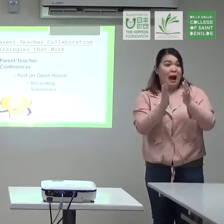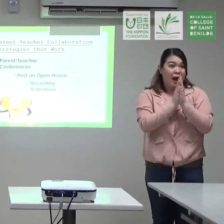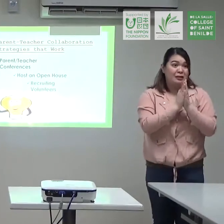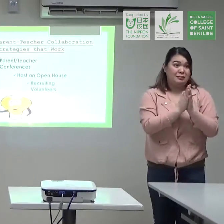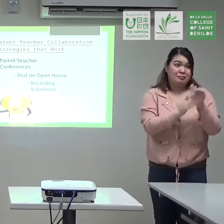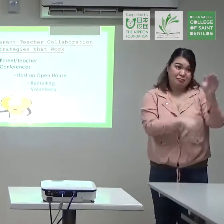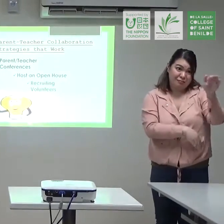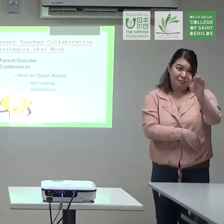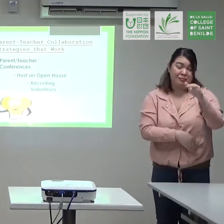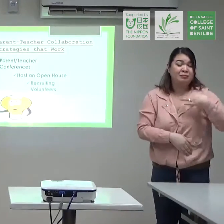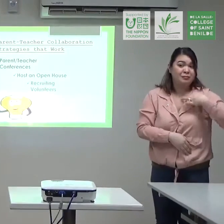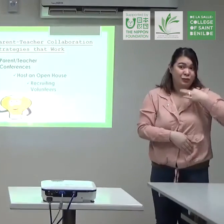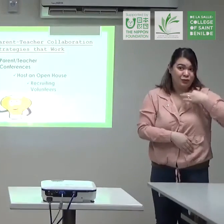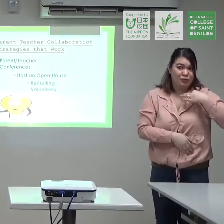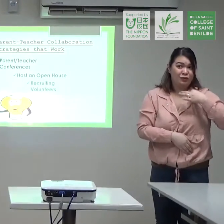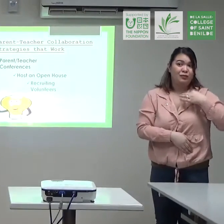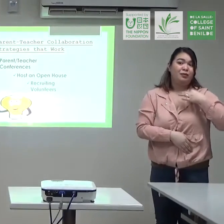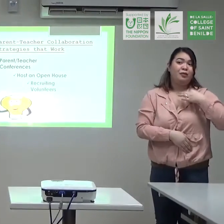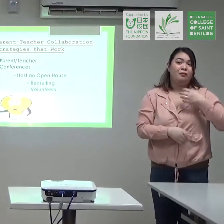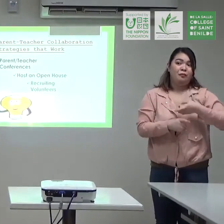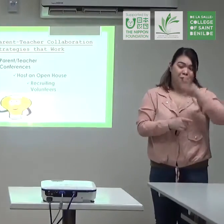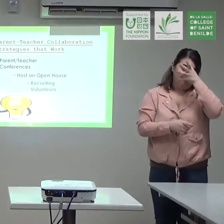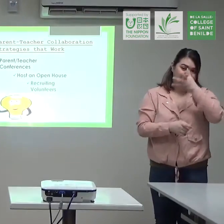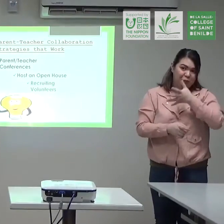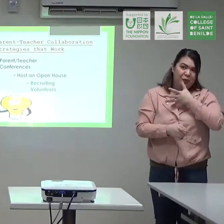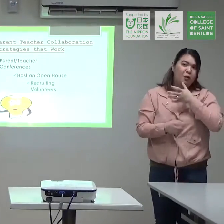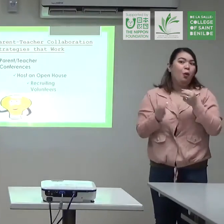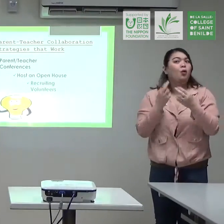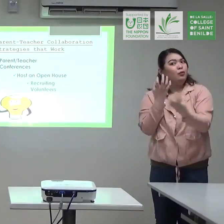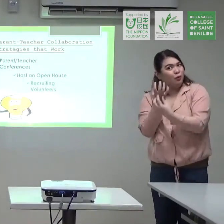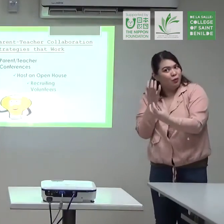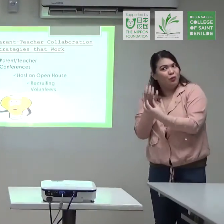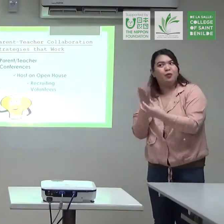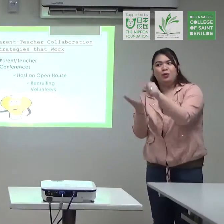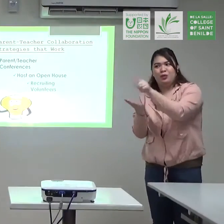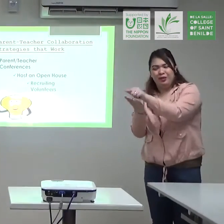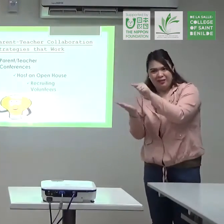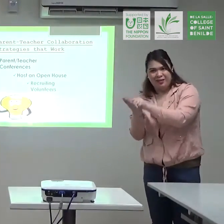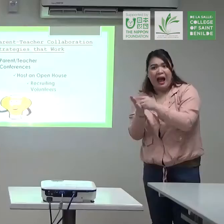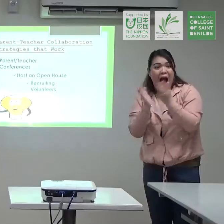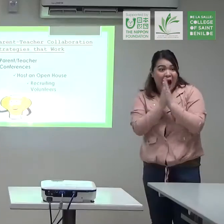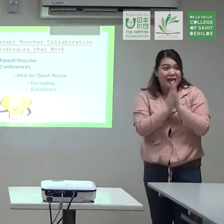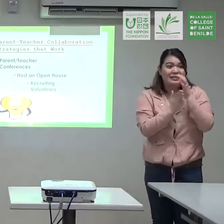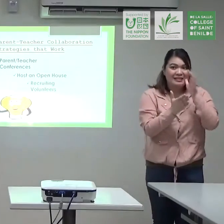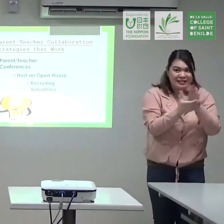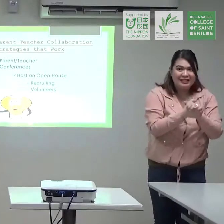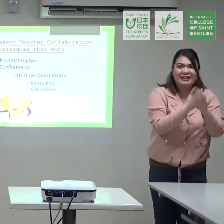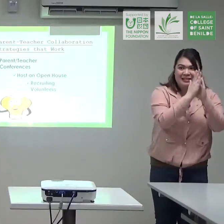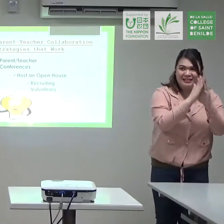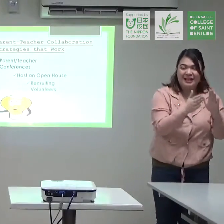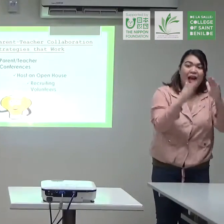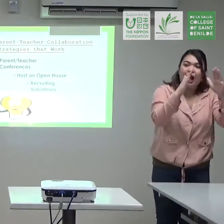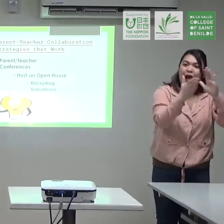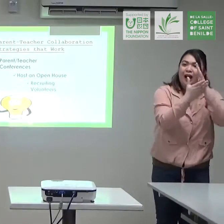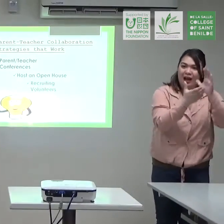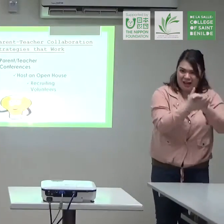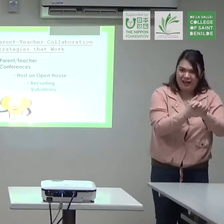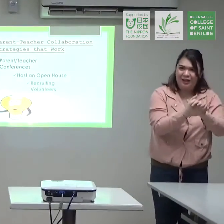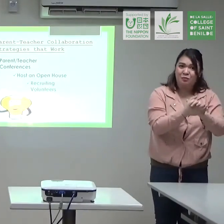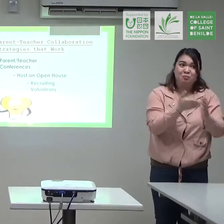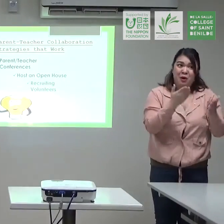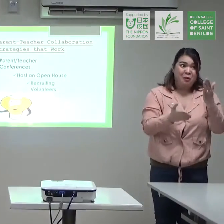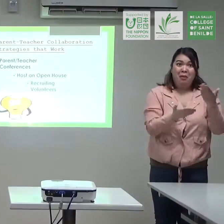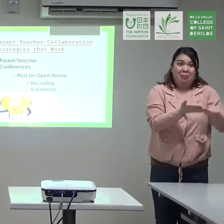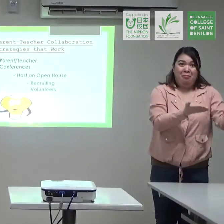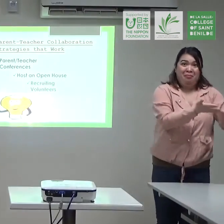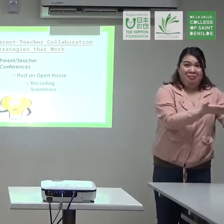volunteers from your parents. Cooking lesson, you can get the housewives. Volunteer, sila pa magbili ng mga